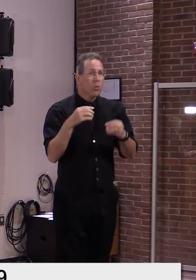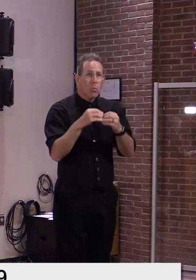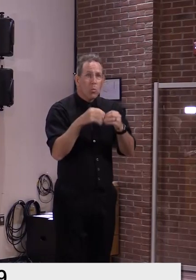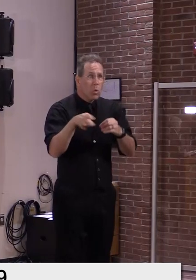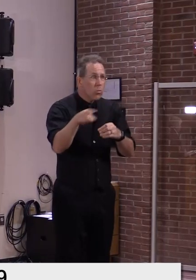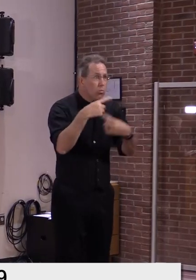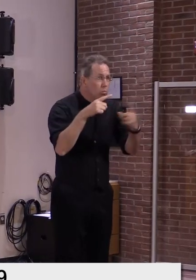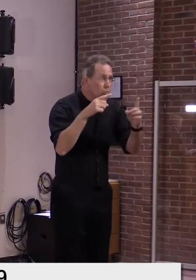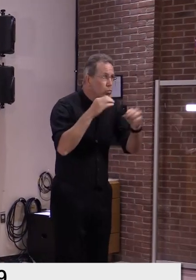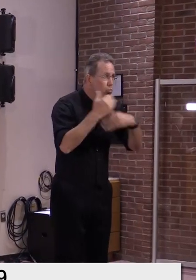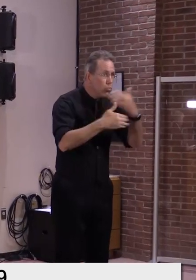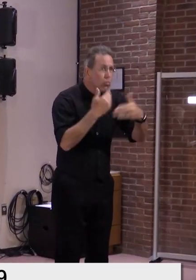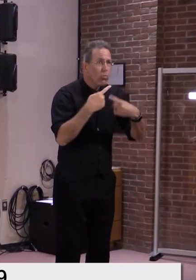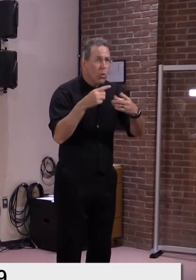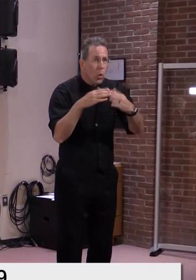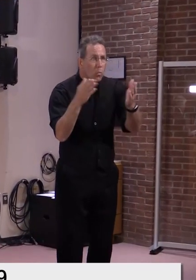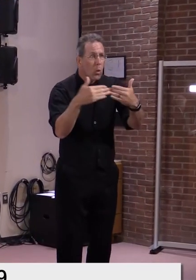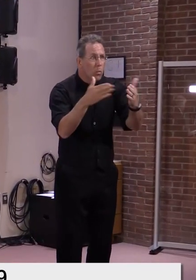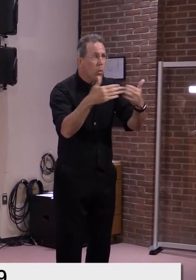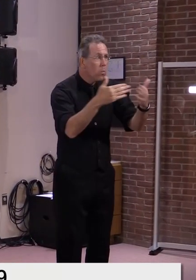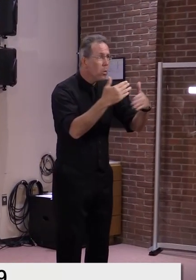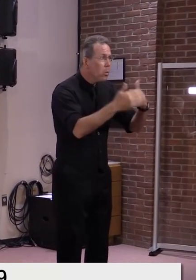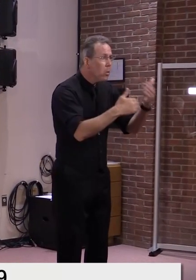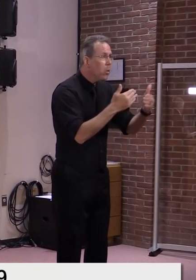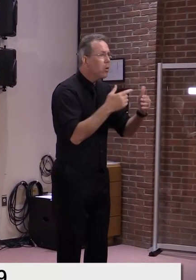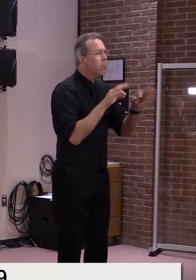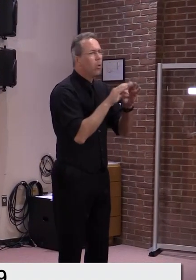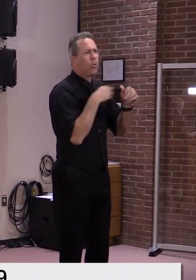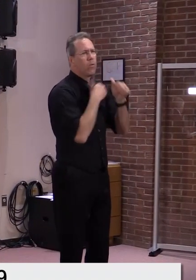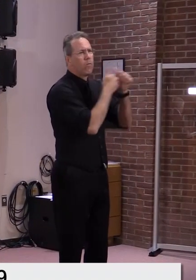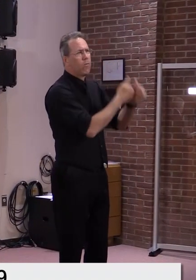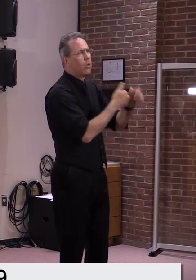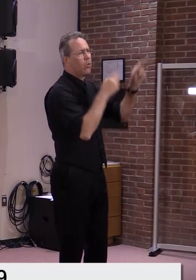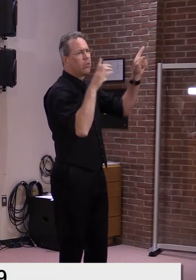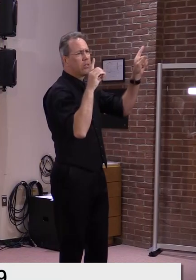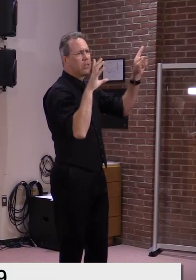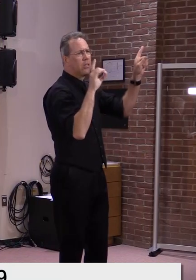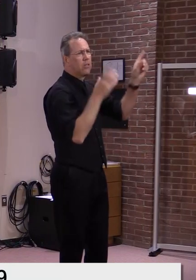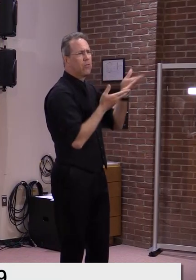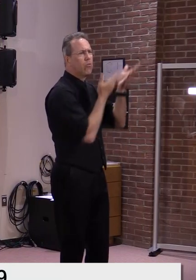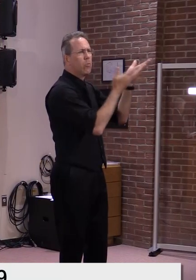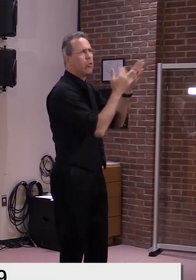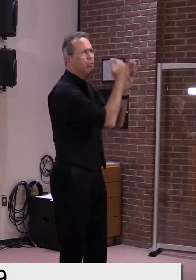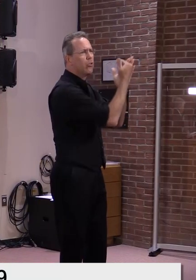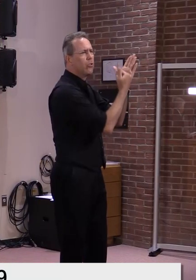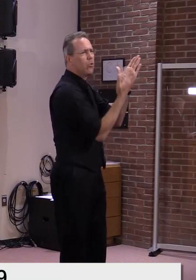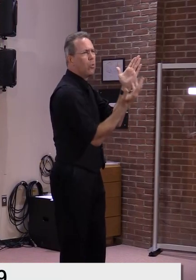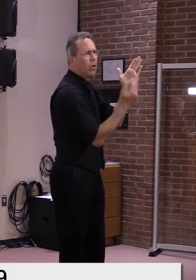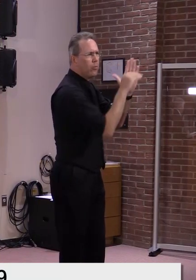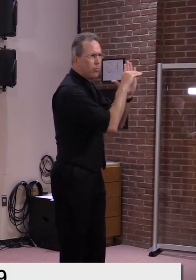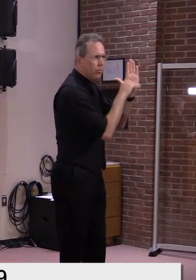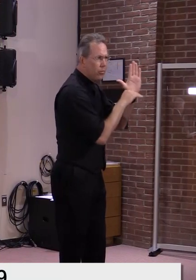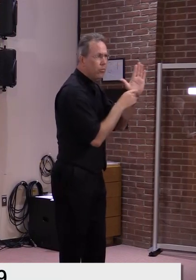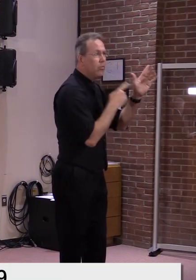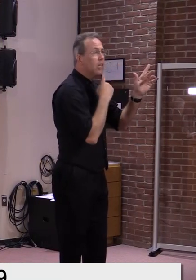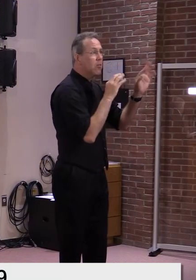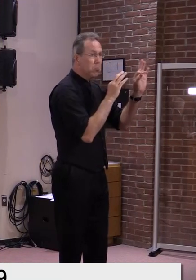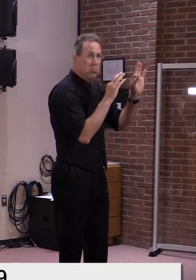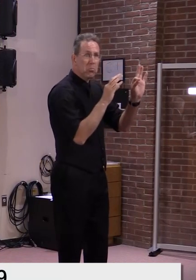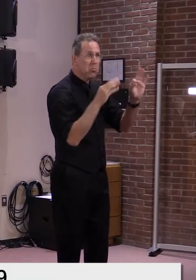the guidance that the CDC has outlined, but certainly vaccinations will play a large part in how we open